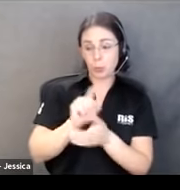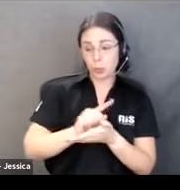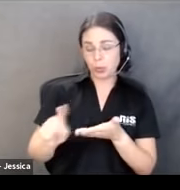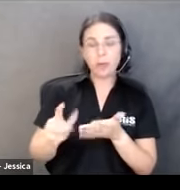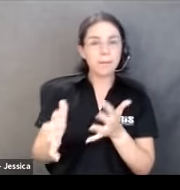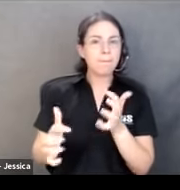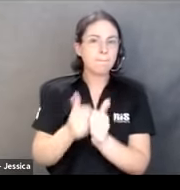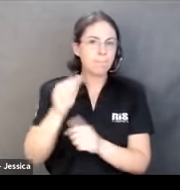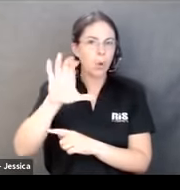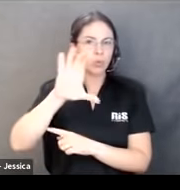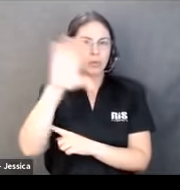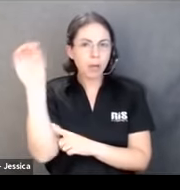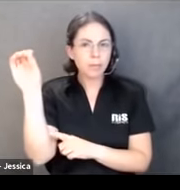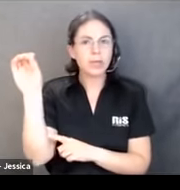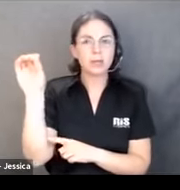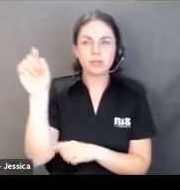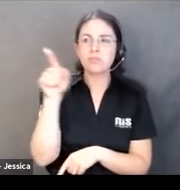most employers